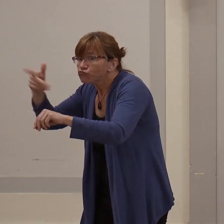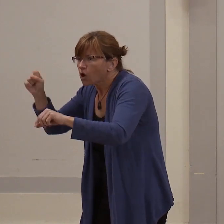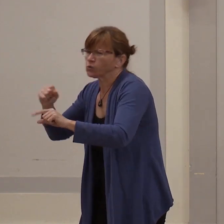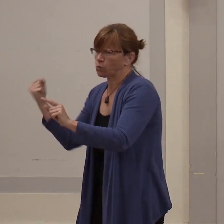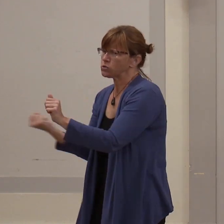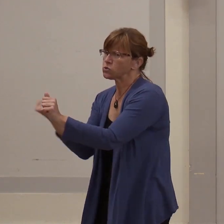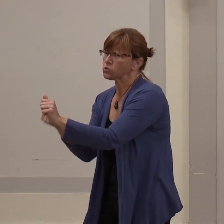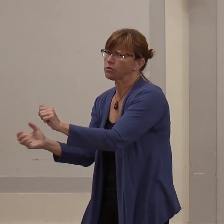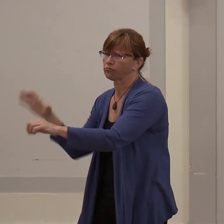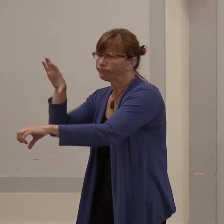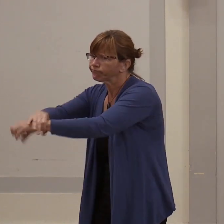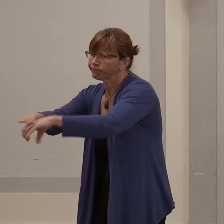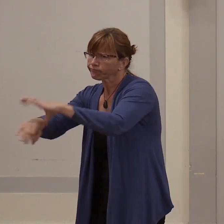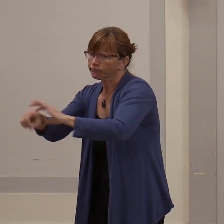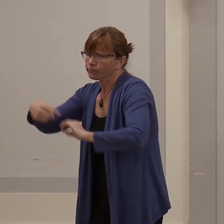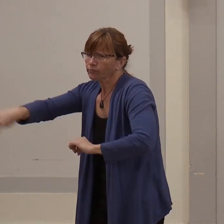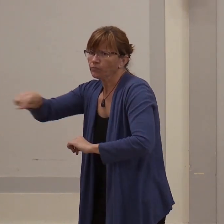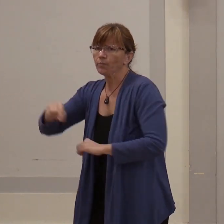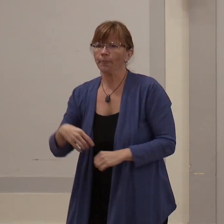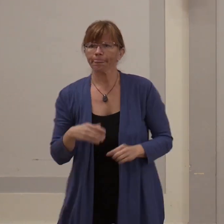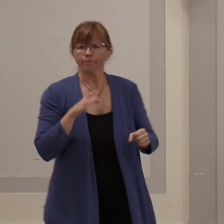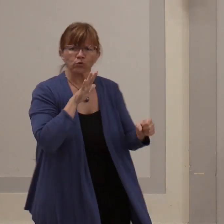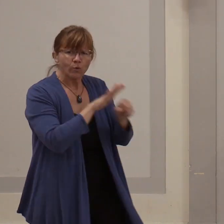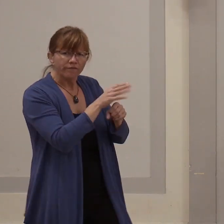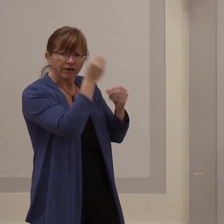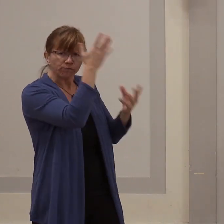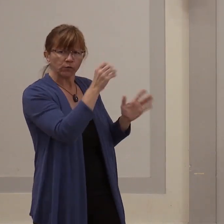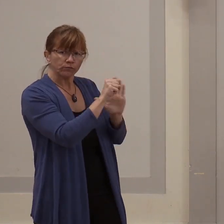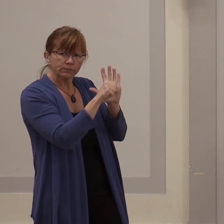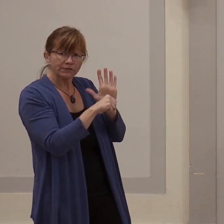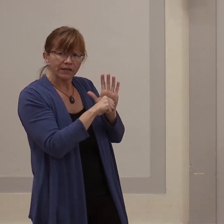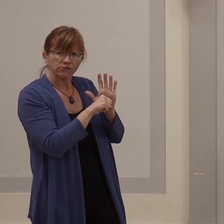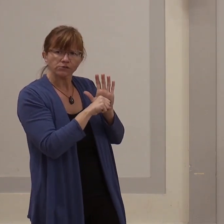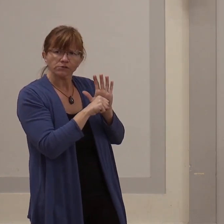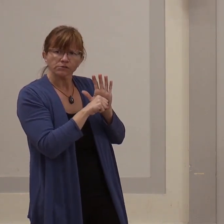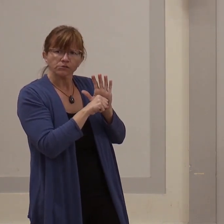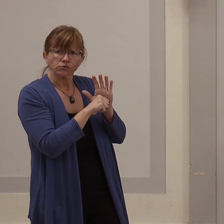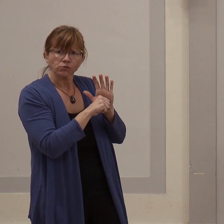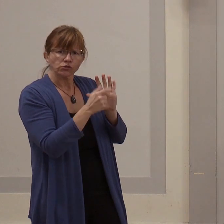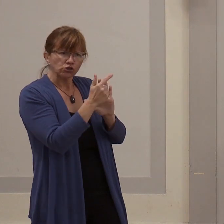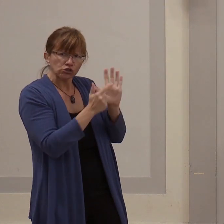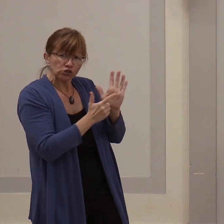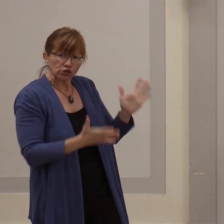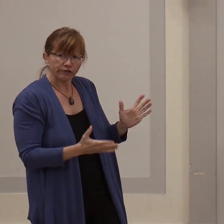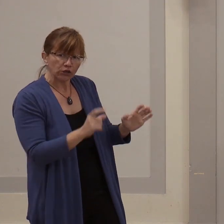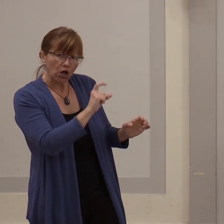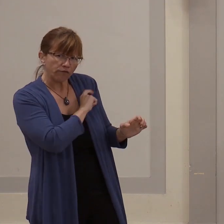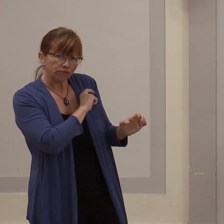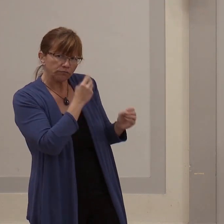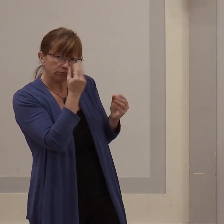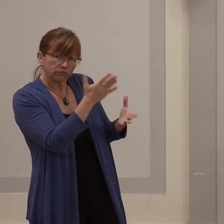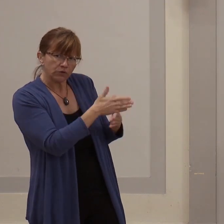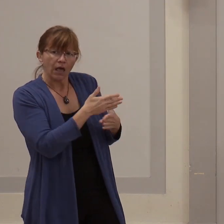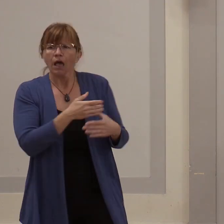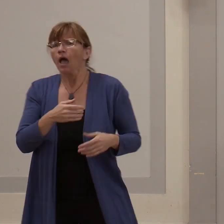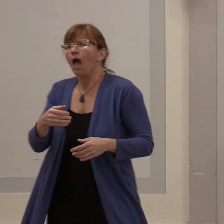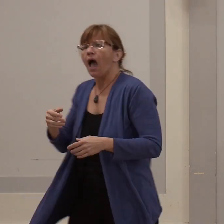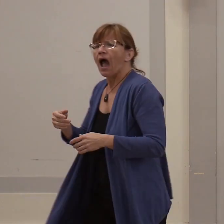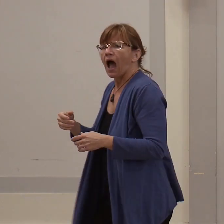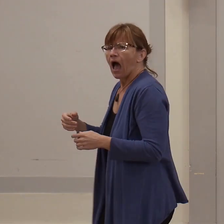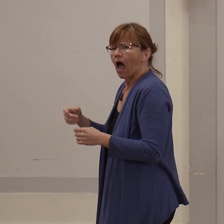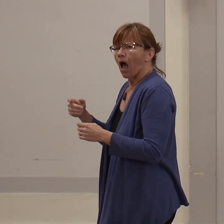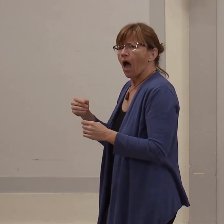on what exactly your officers should be, following there on the ground? Well, she and I have spoken on many occasions, and there are